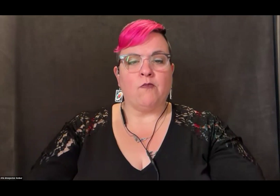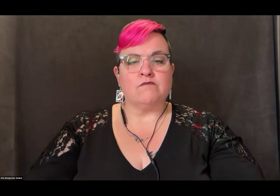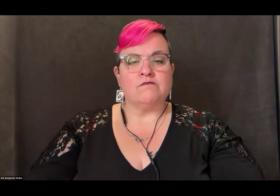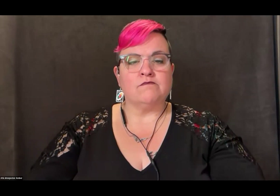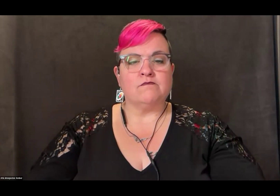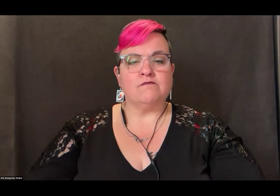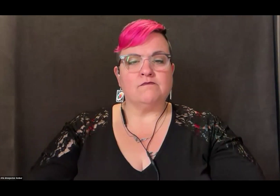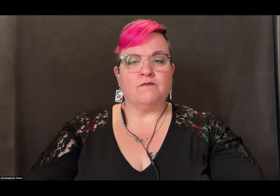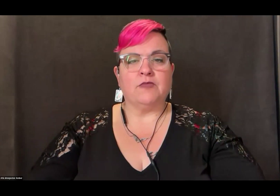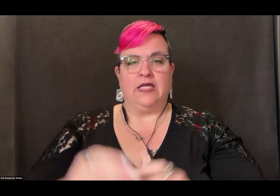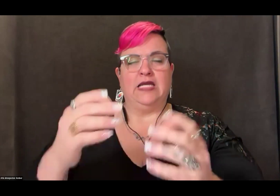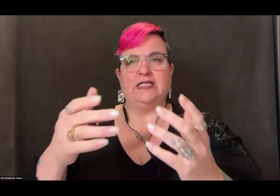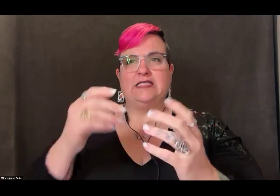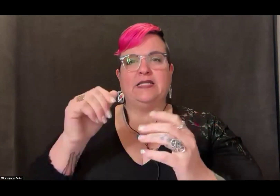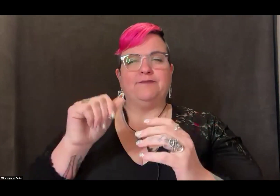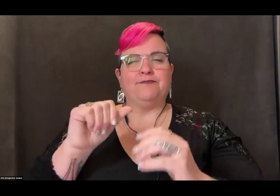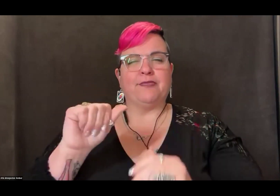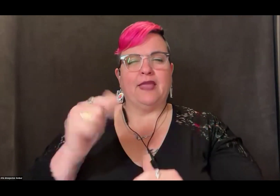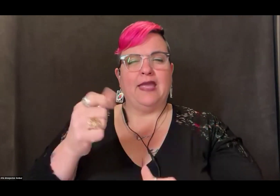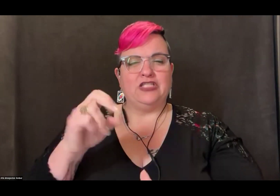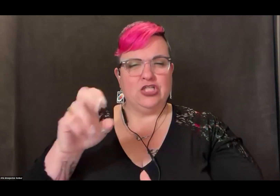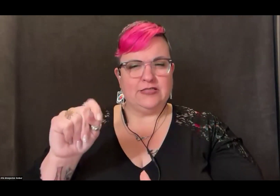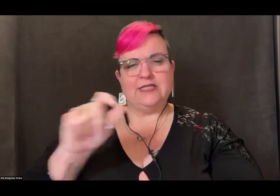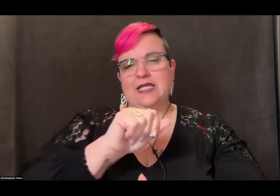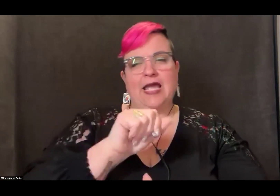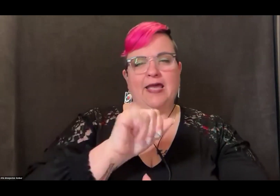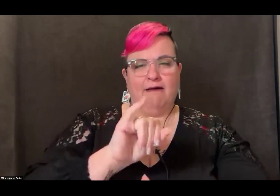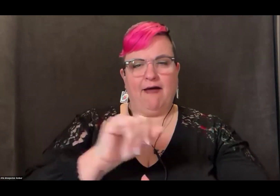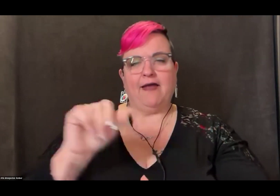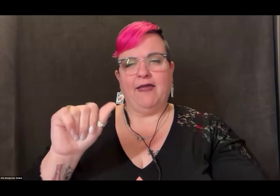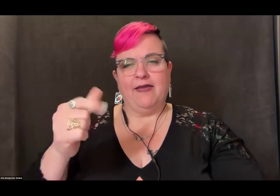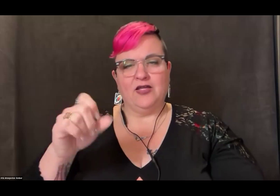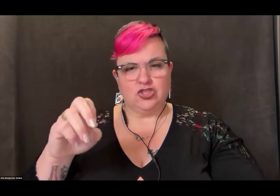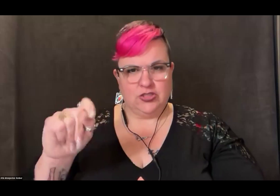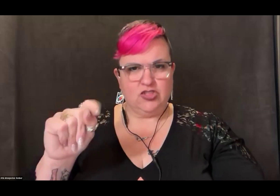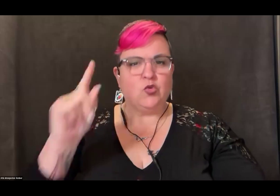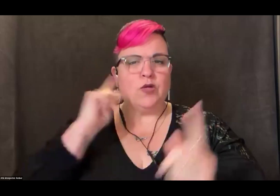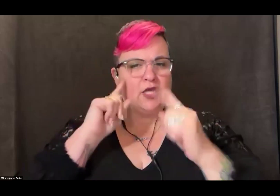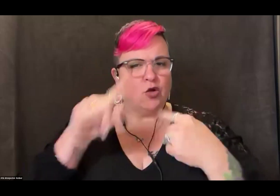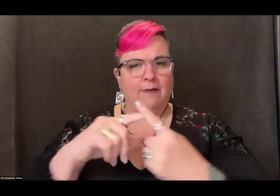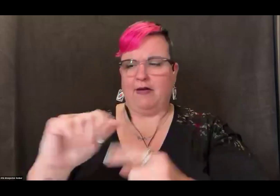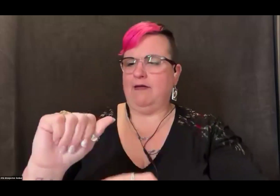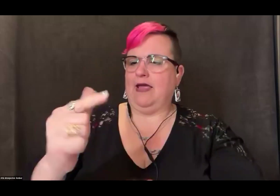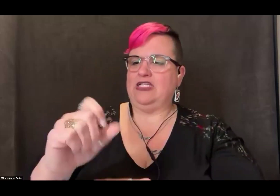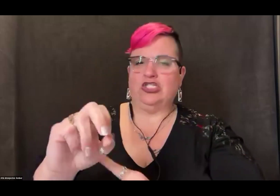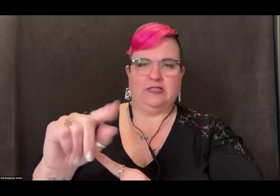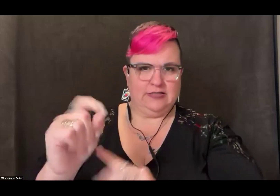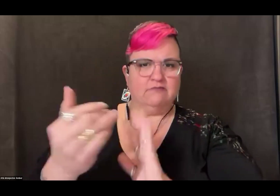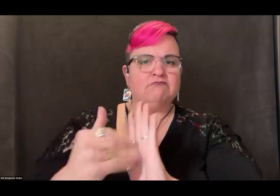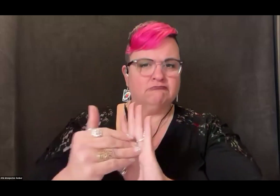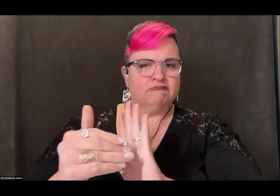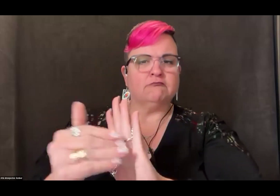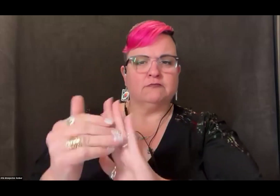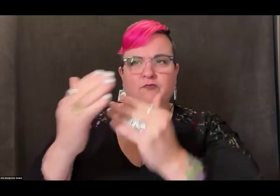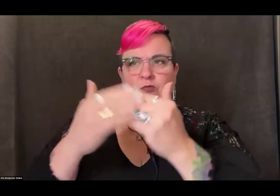assistant, it's an agent, an AI agent here. And you'll be hearing about agents